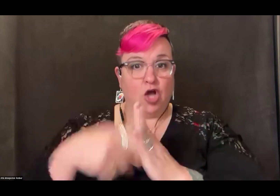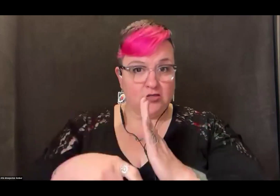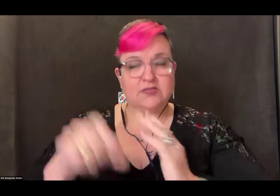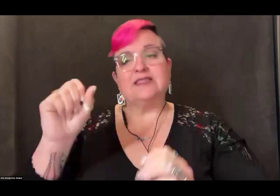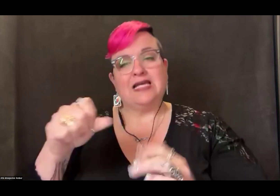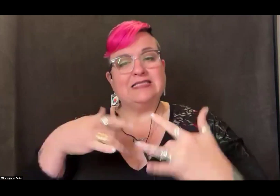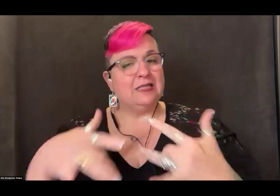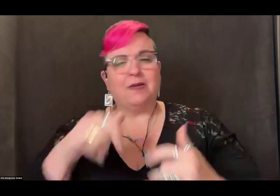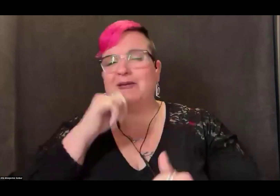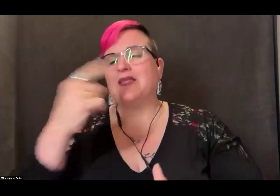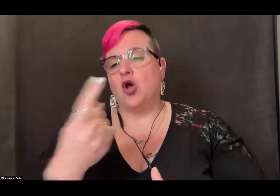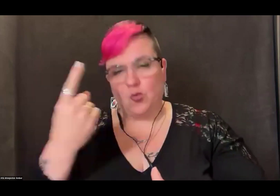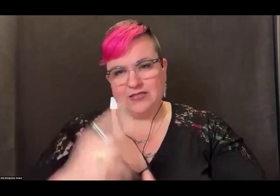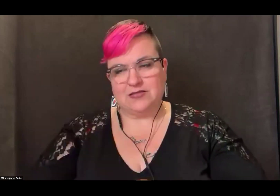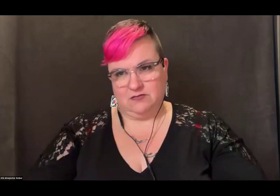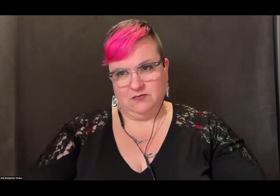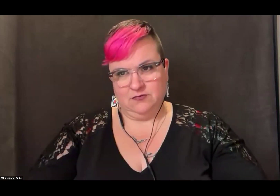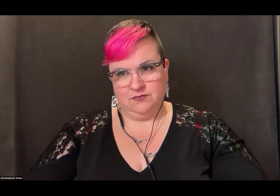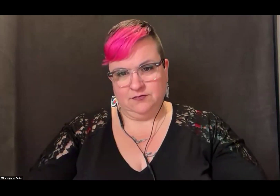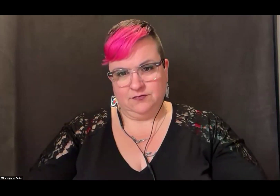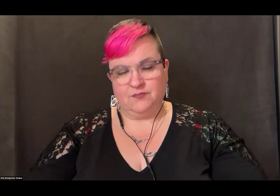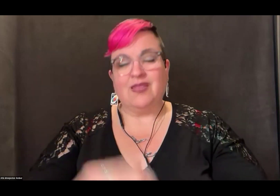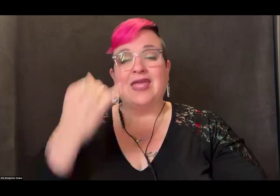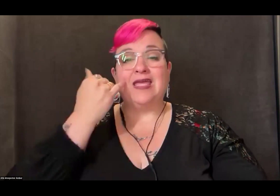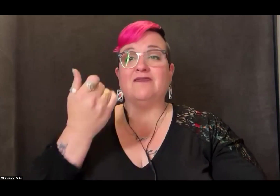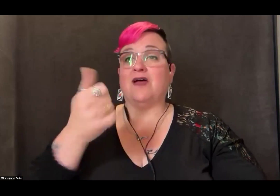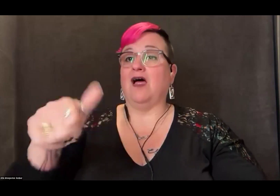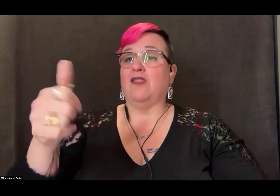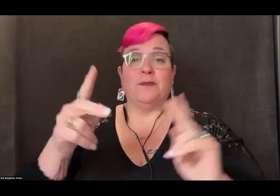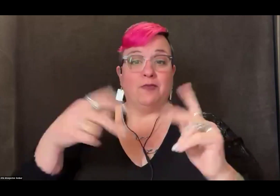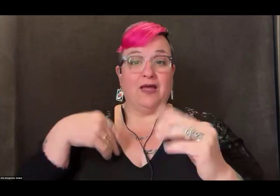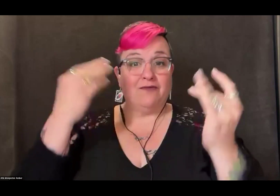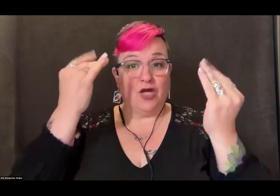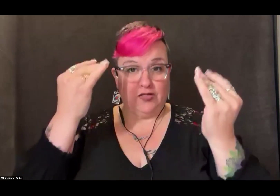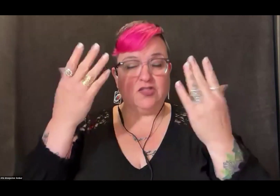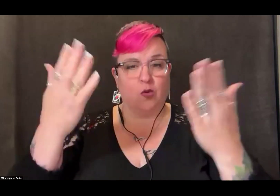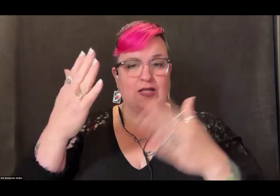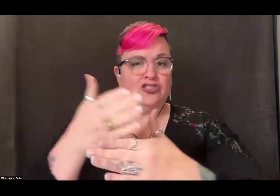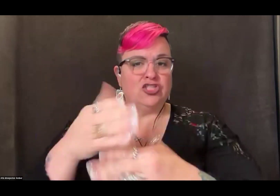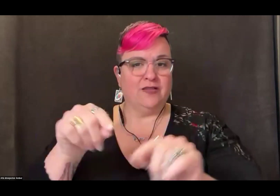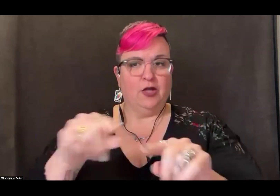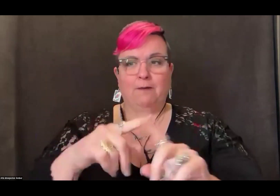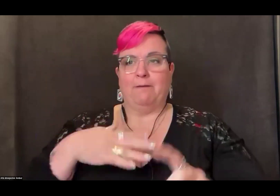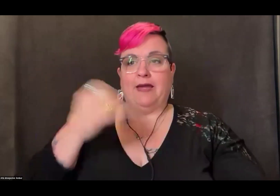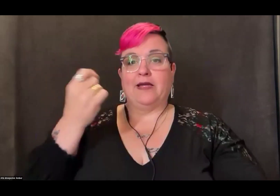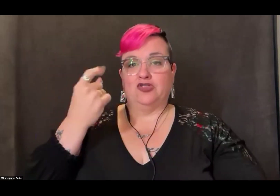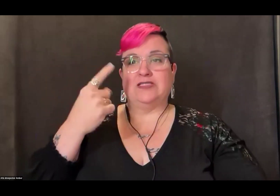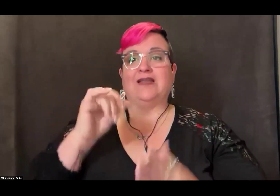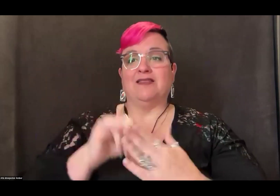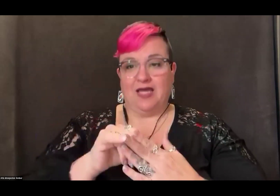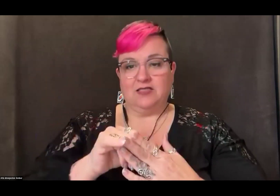Typically, but not always. And if anybody has more detailed thoughts on that, they can share them. But that's my understanding